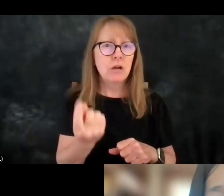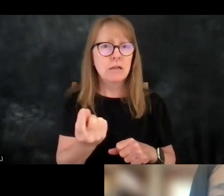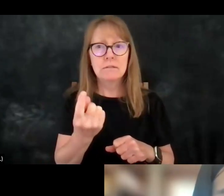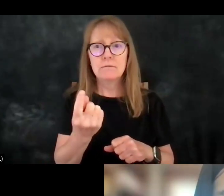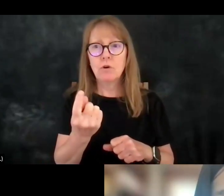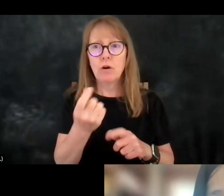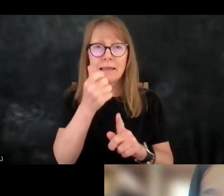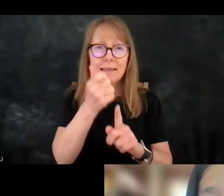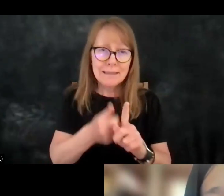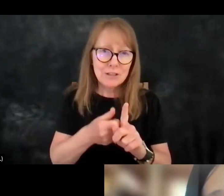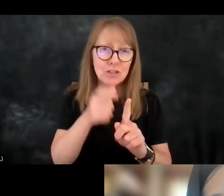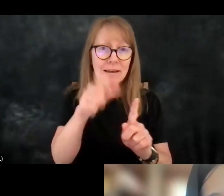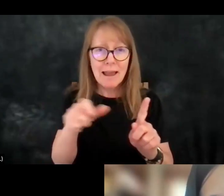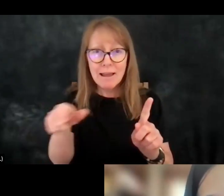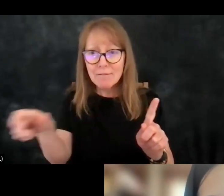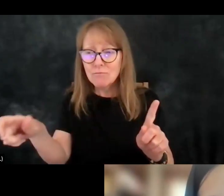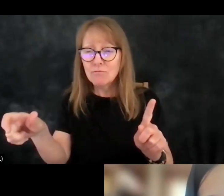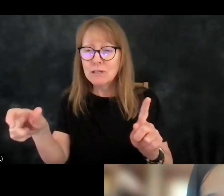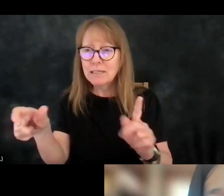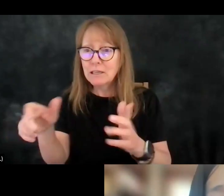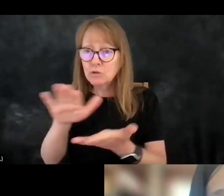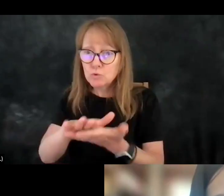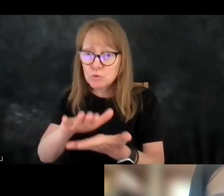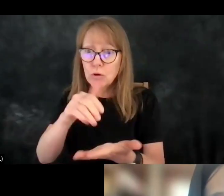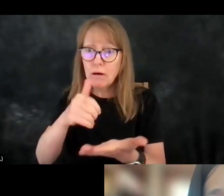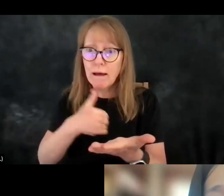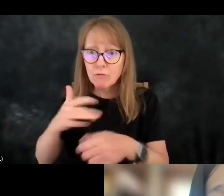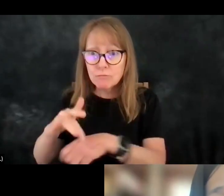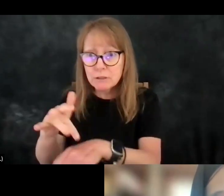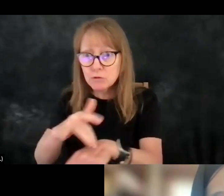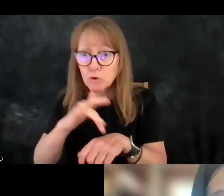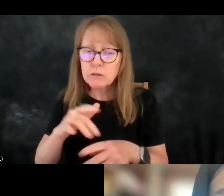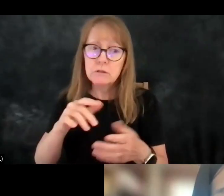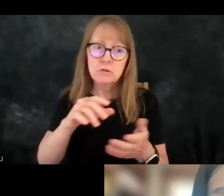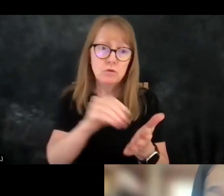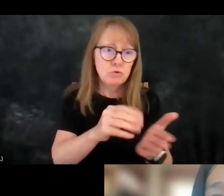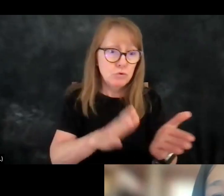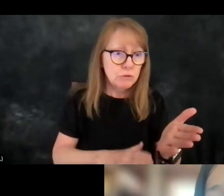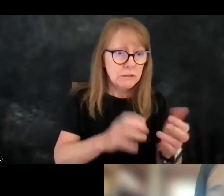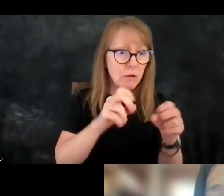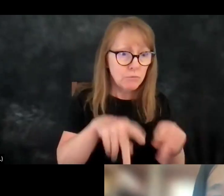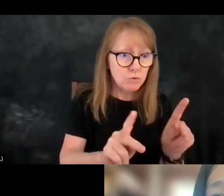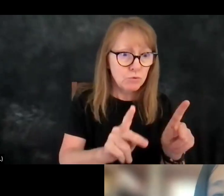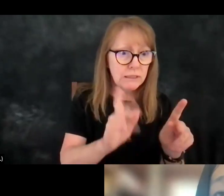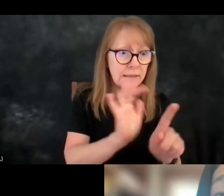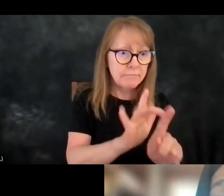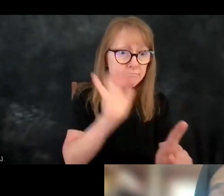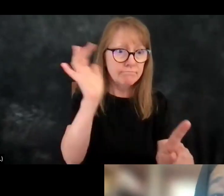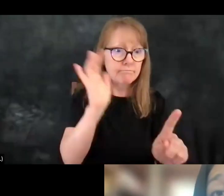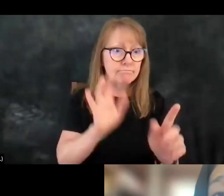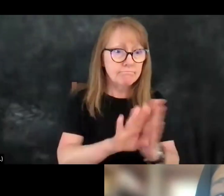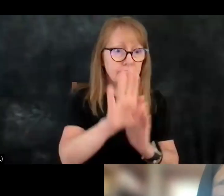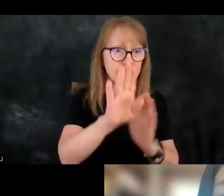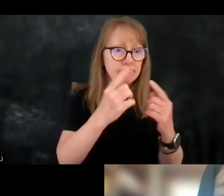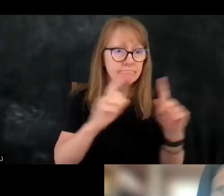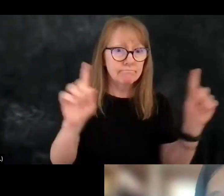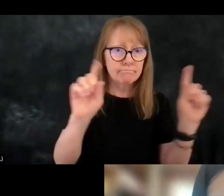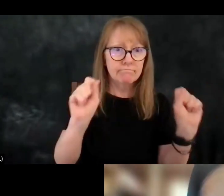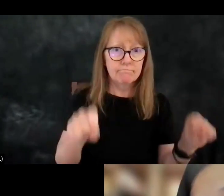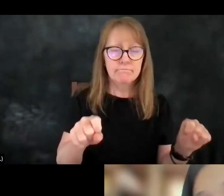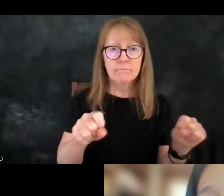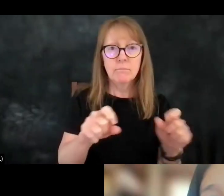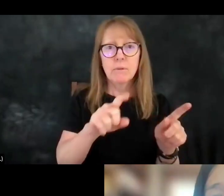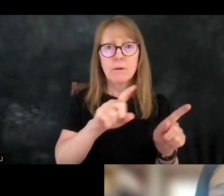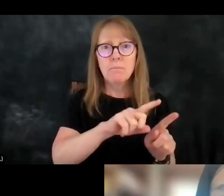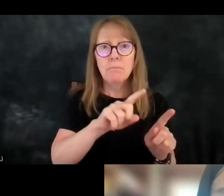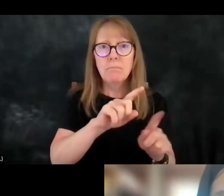of our schools to have the resources that they need and our students to have the opportunities that make them shine, but for every